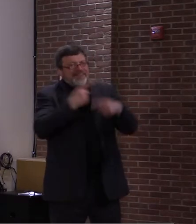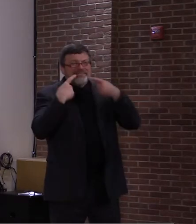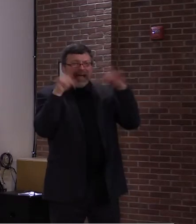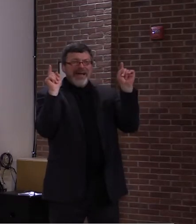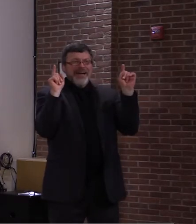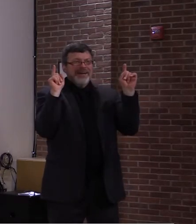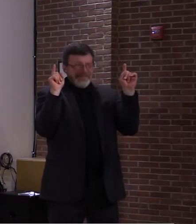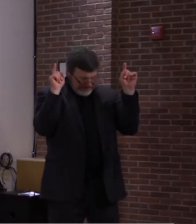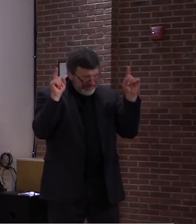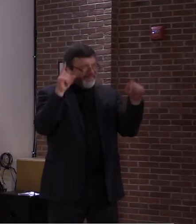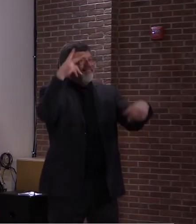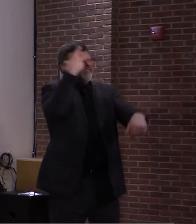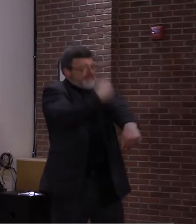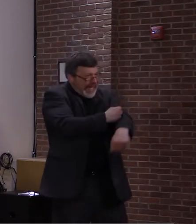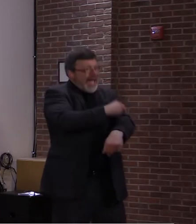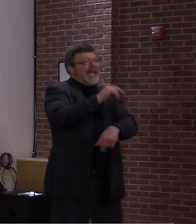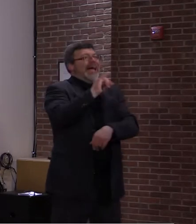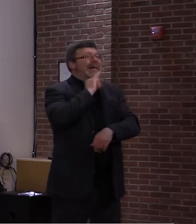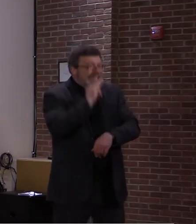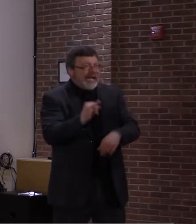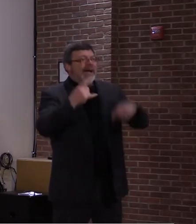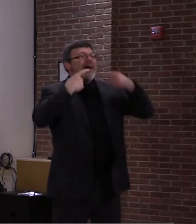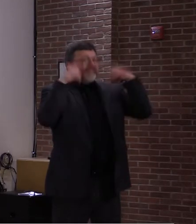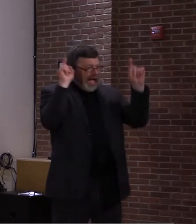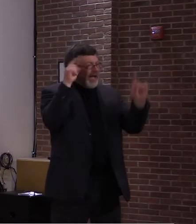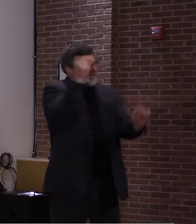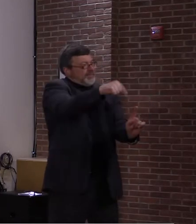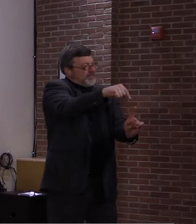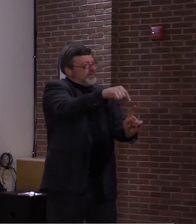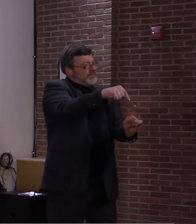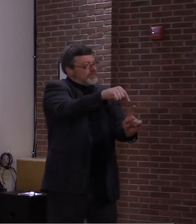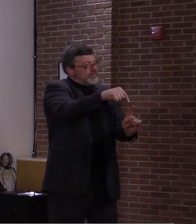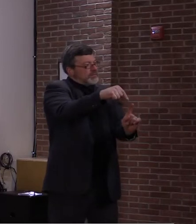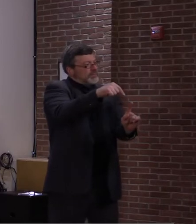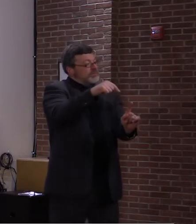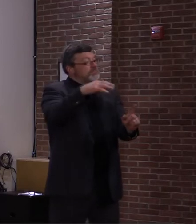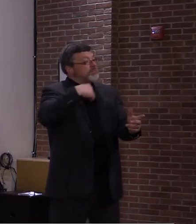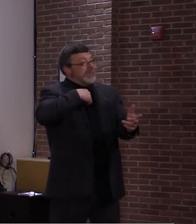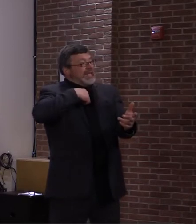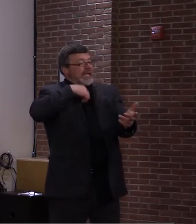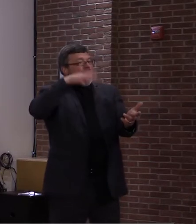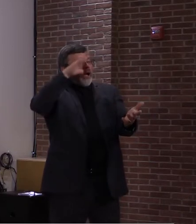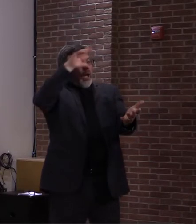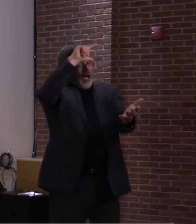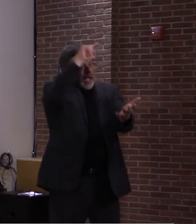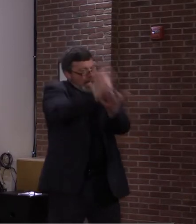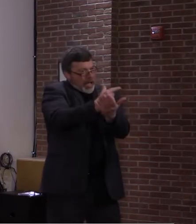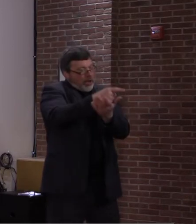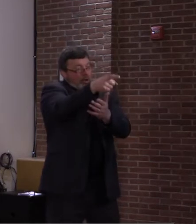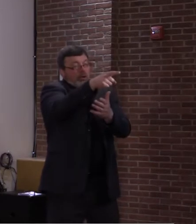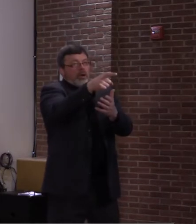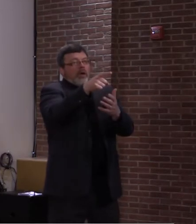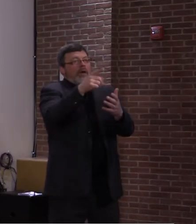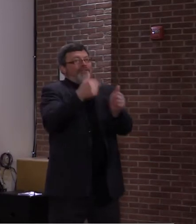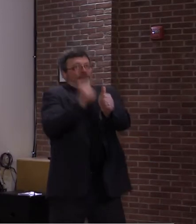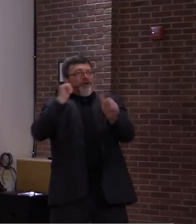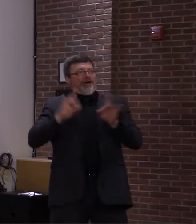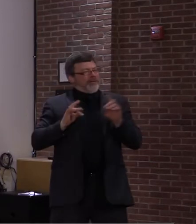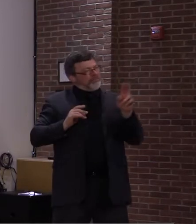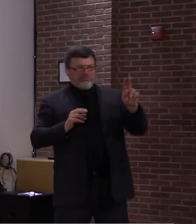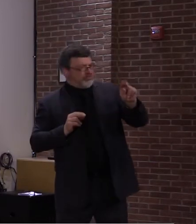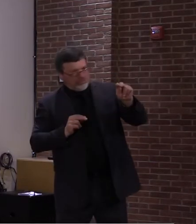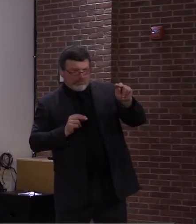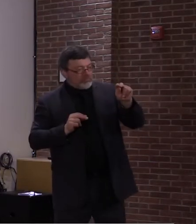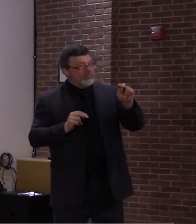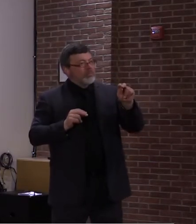outcomes, but not guaranteed to protect you from becoming a positive test or a mildly symptomatic person.